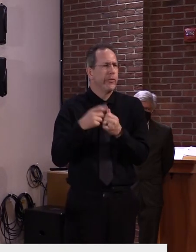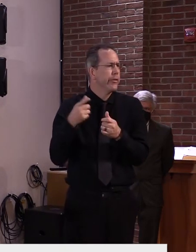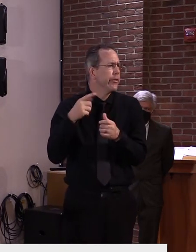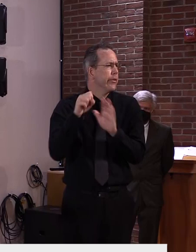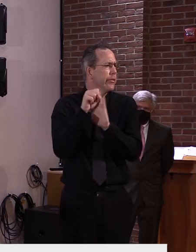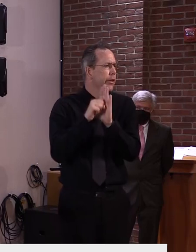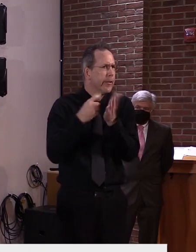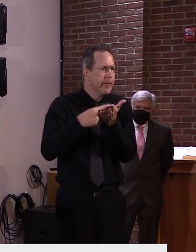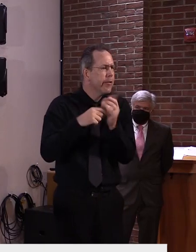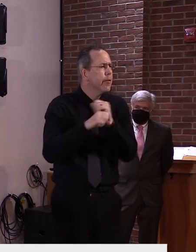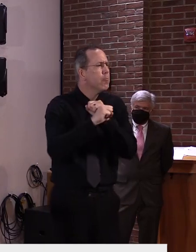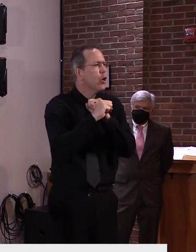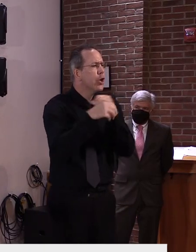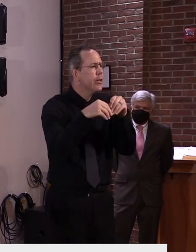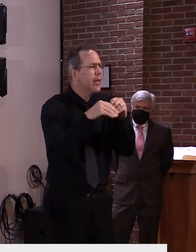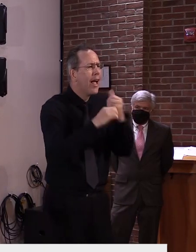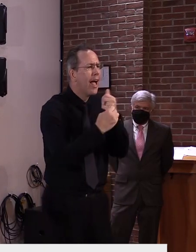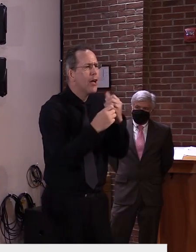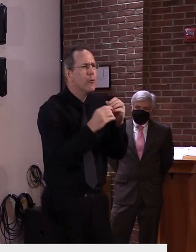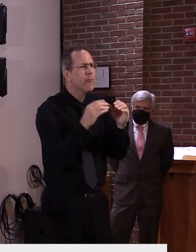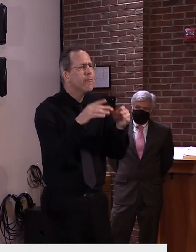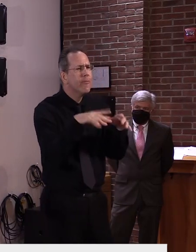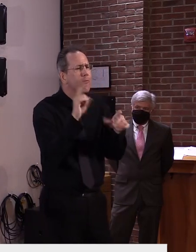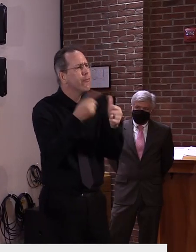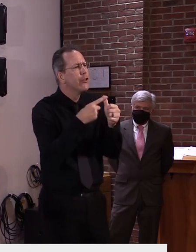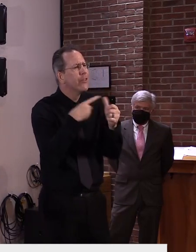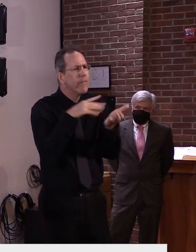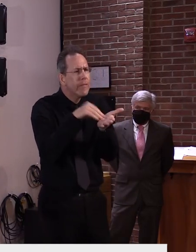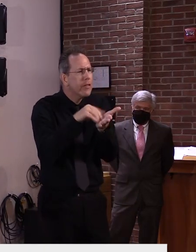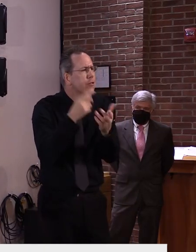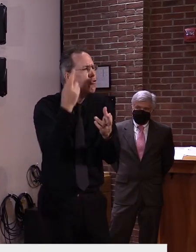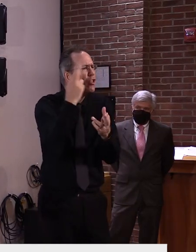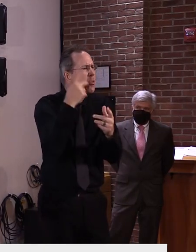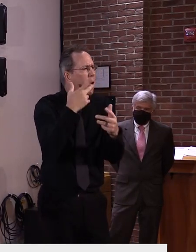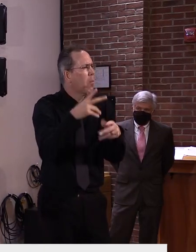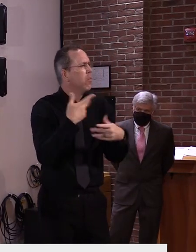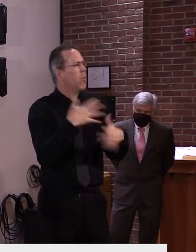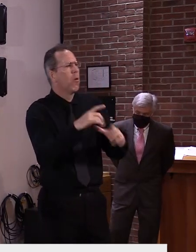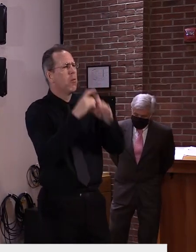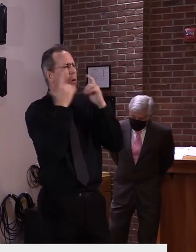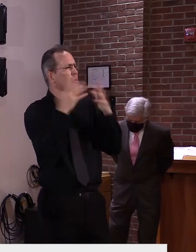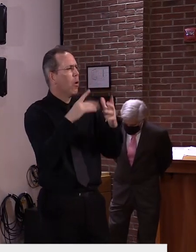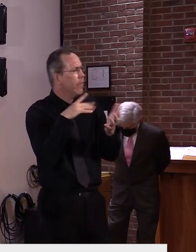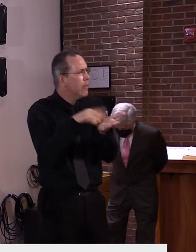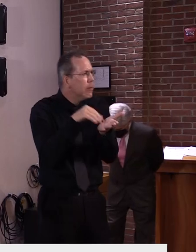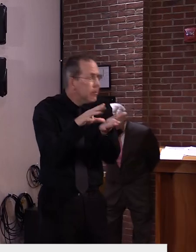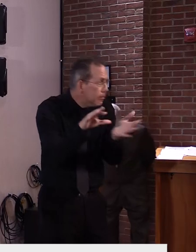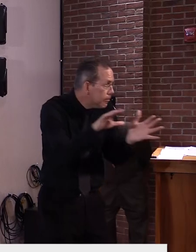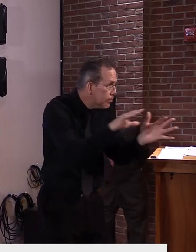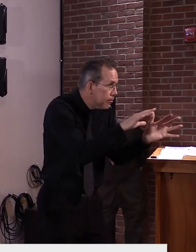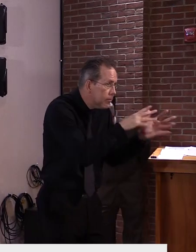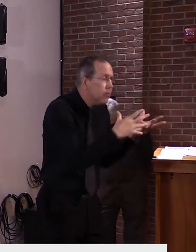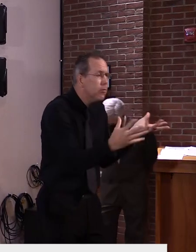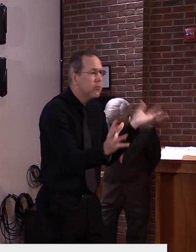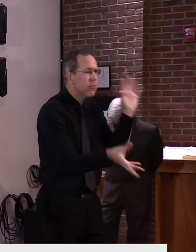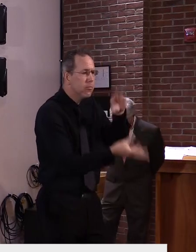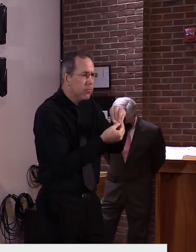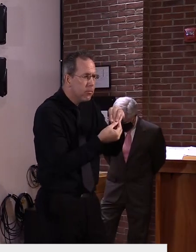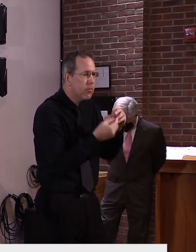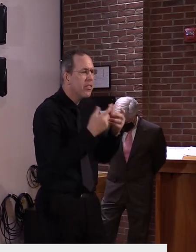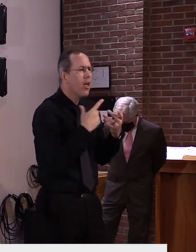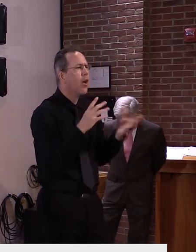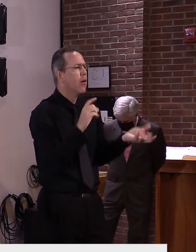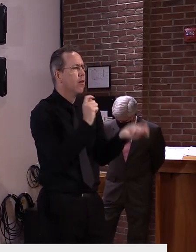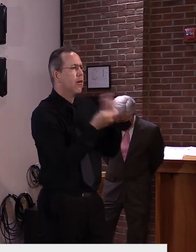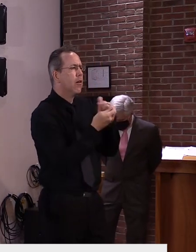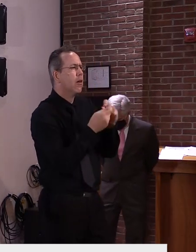this, because when we get that kind of information, we can tailor our communication and educational approaches